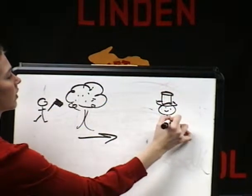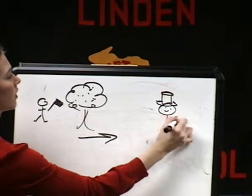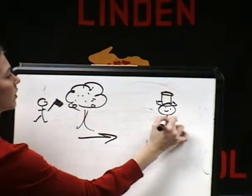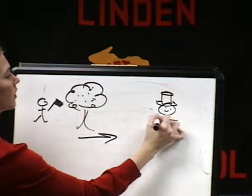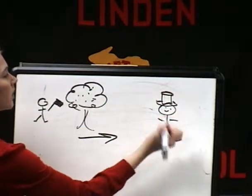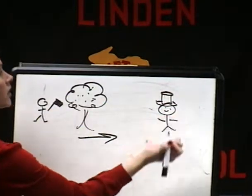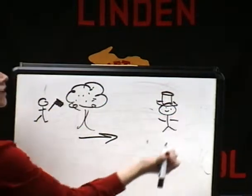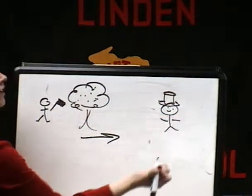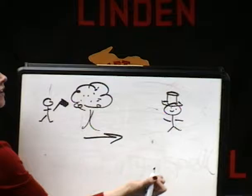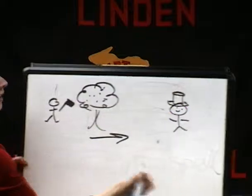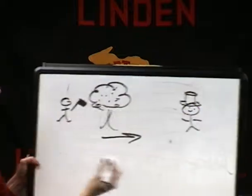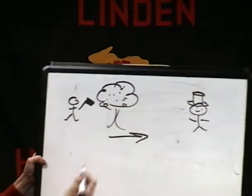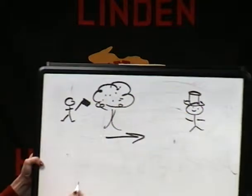Is that the Monopoly man?